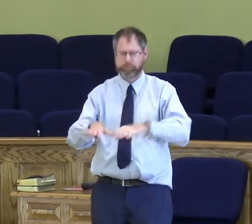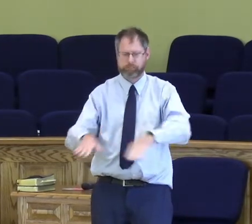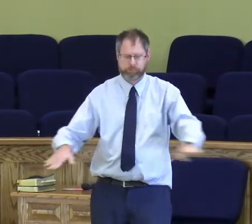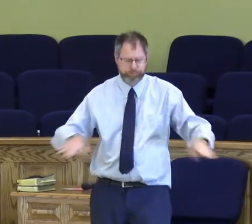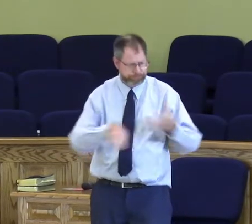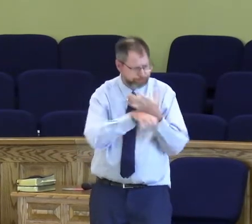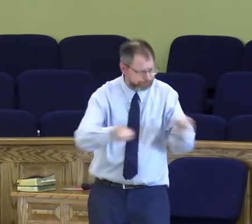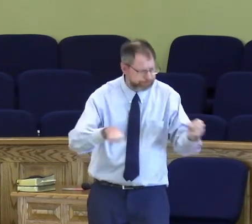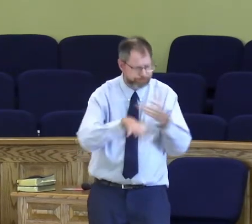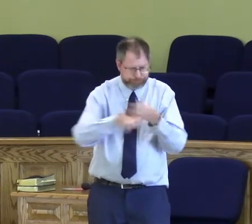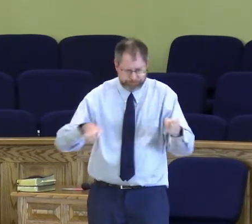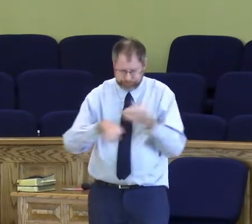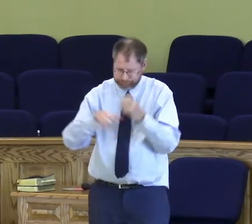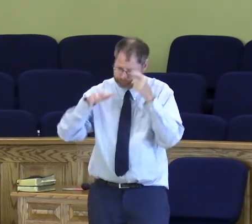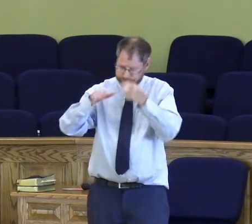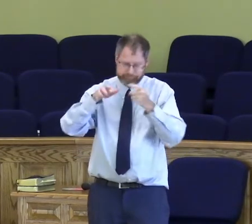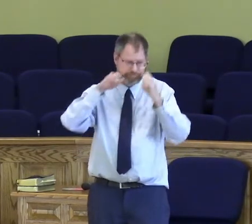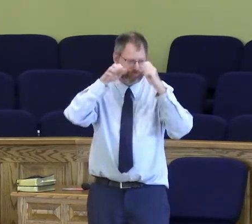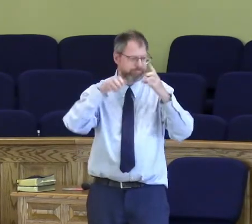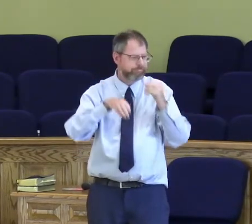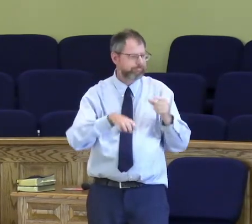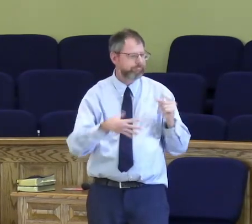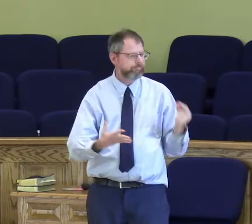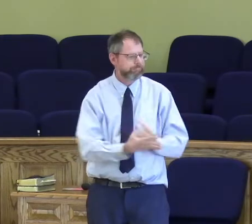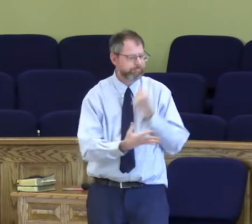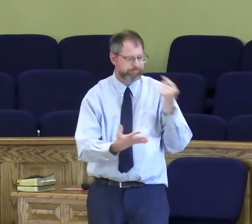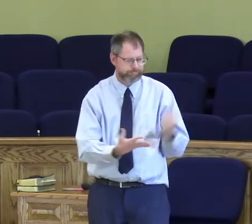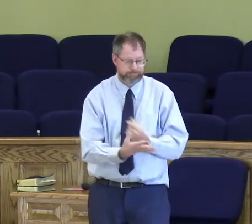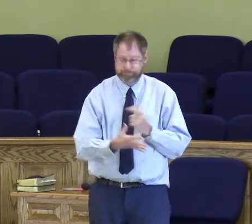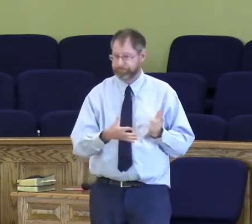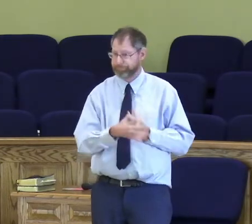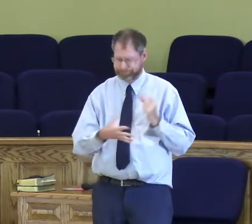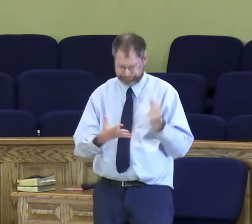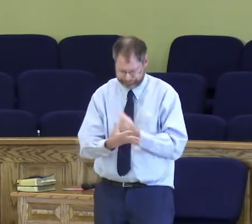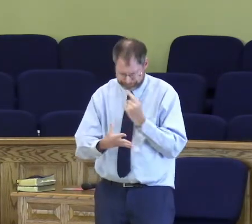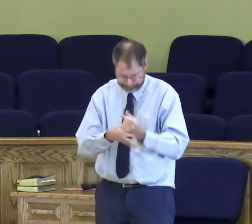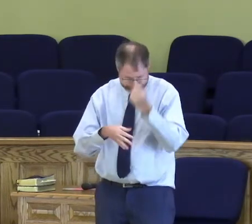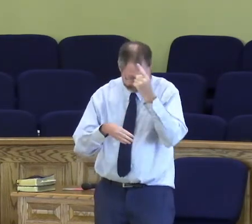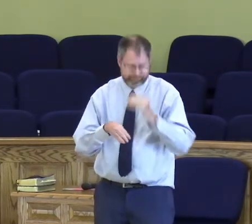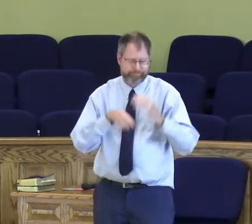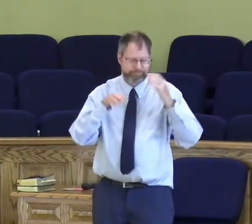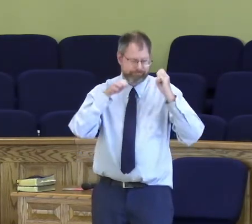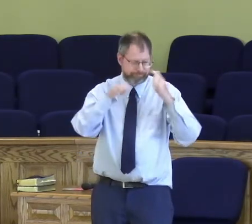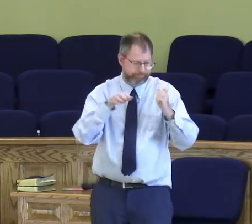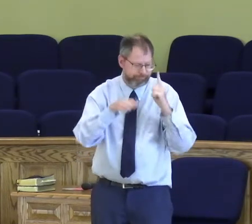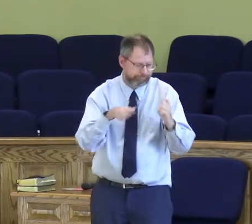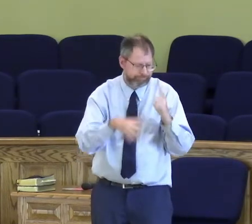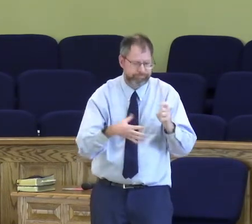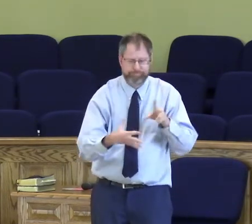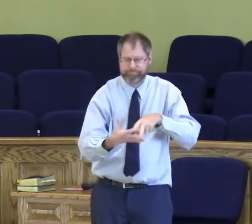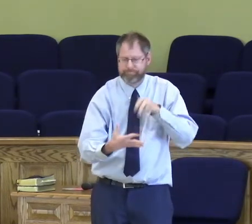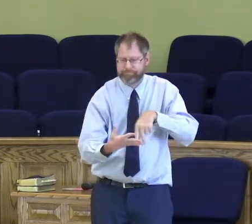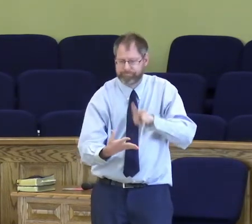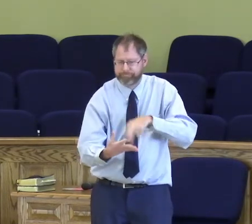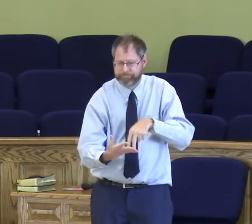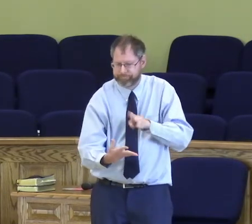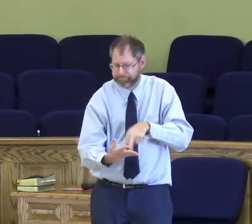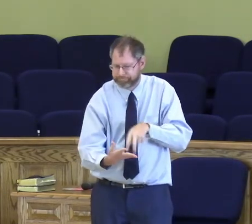He had such an impact on young children especially, because the attraction to get them to come to his ministries was education. And then once they